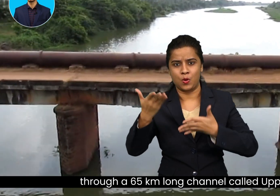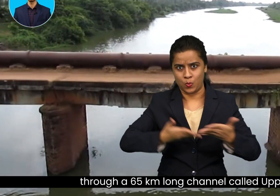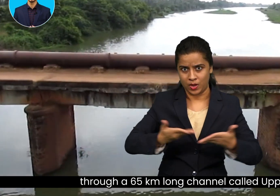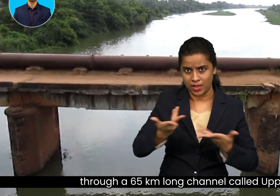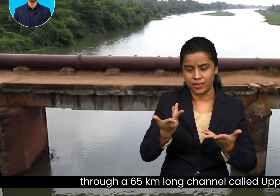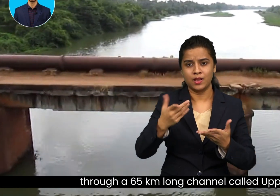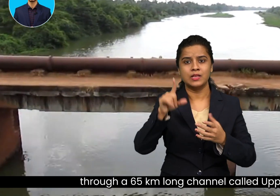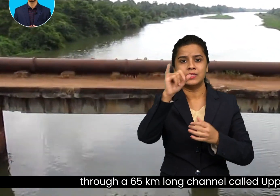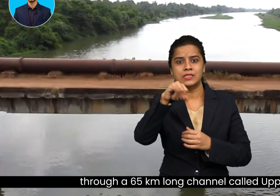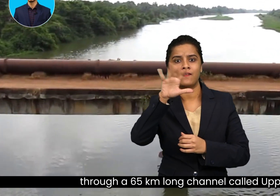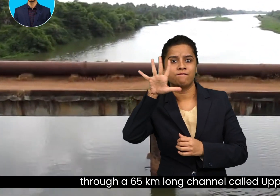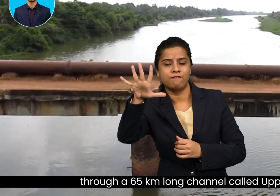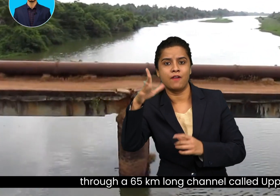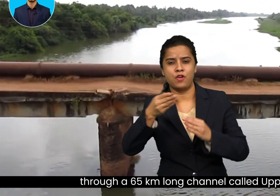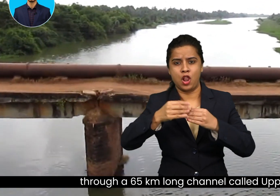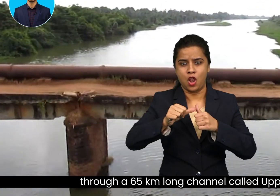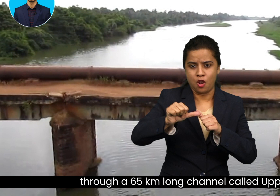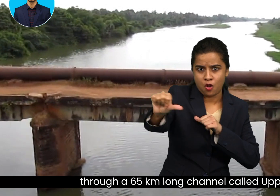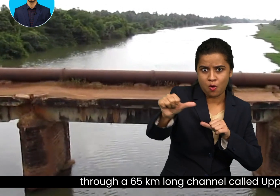km long channel called